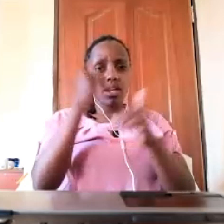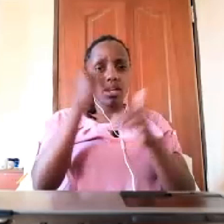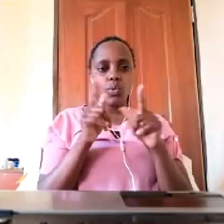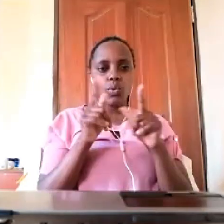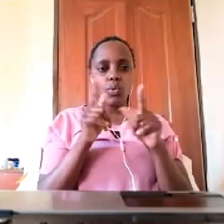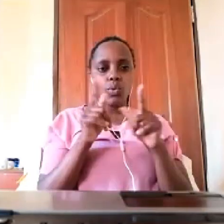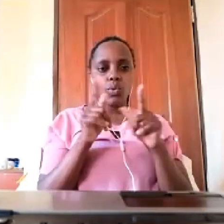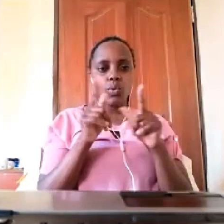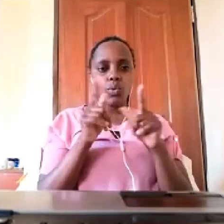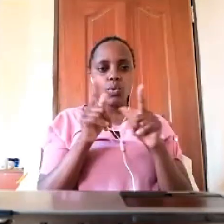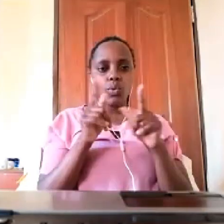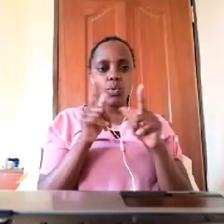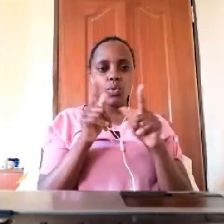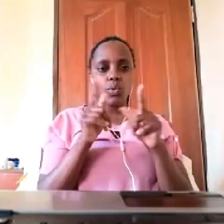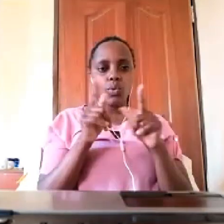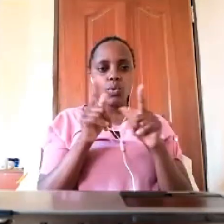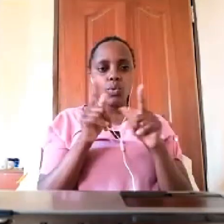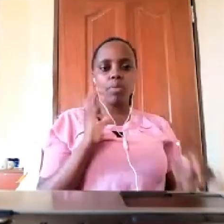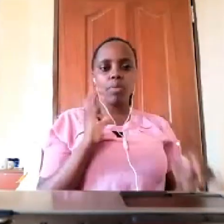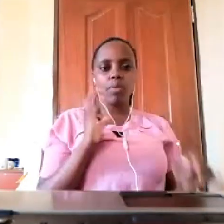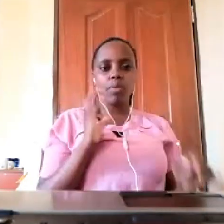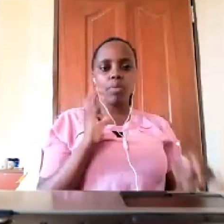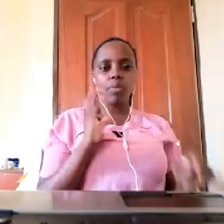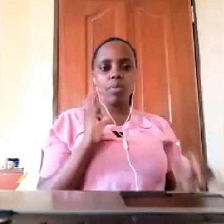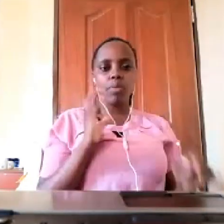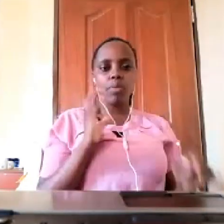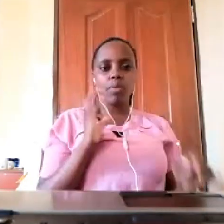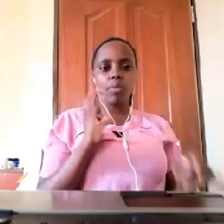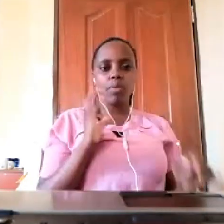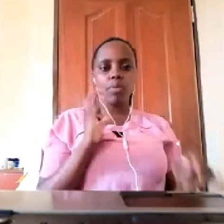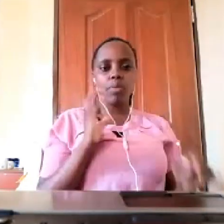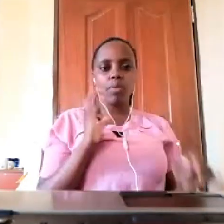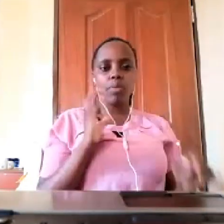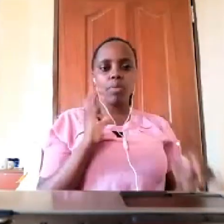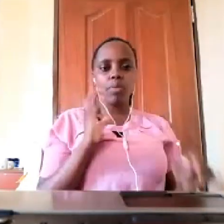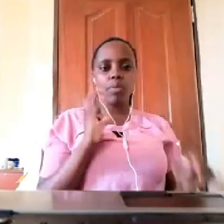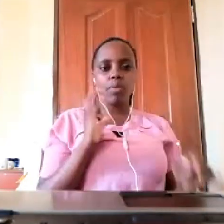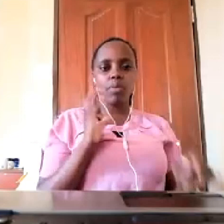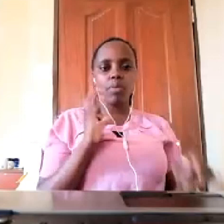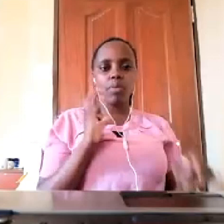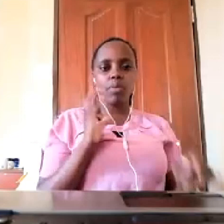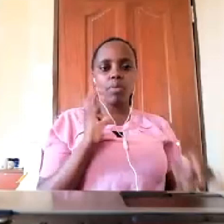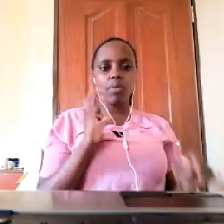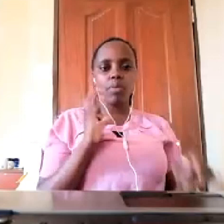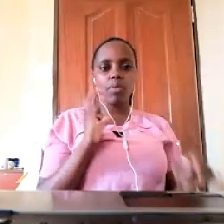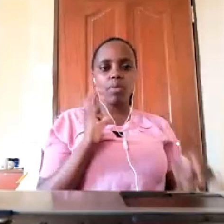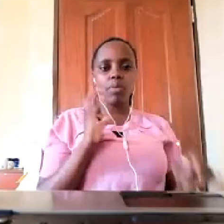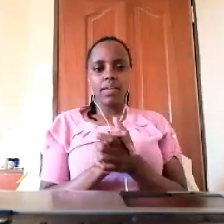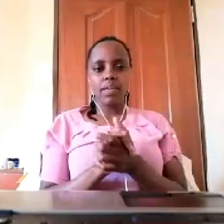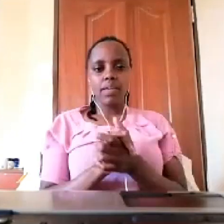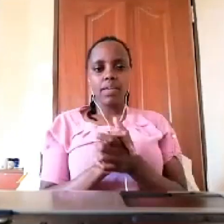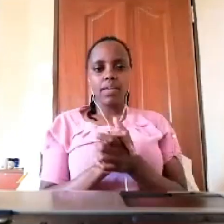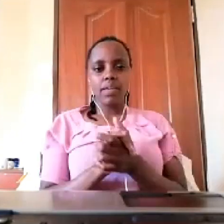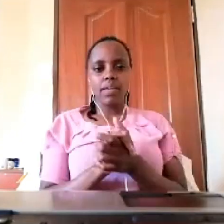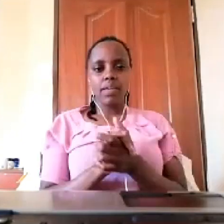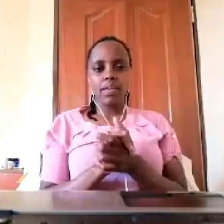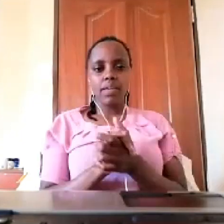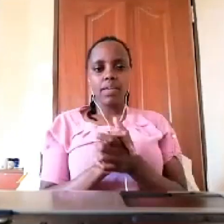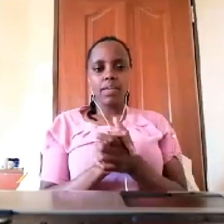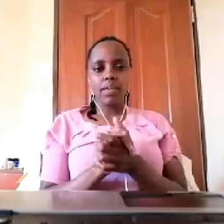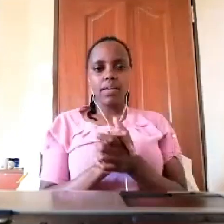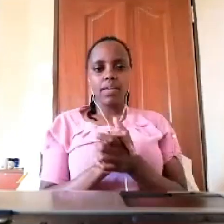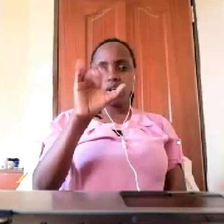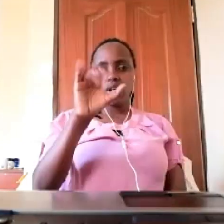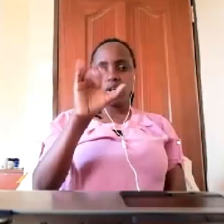will give representatives from the committee as well as from Save the Children time to wrap up and say something. So I hope, Doris,